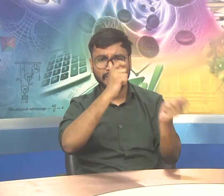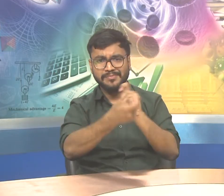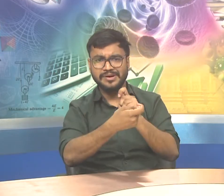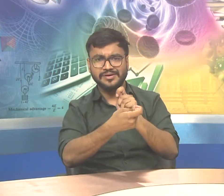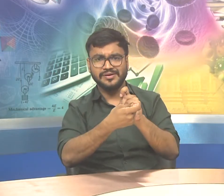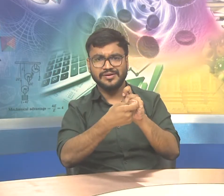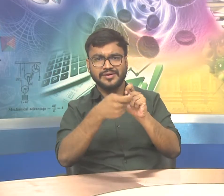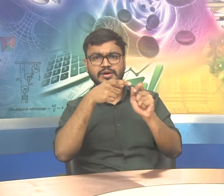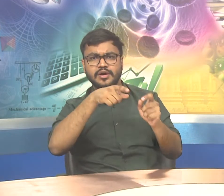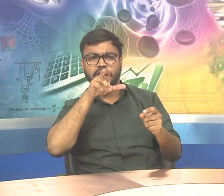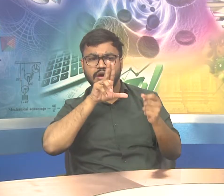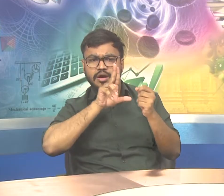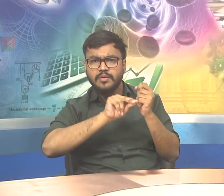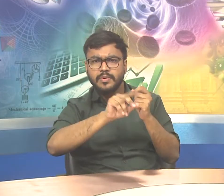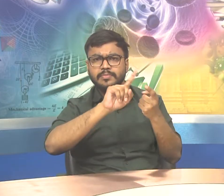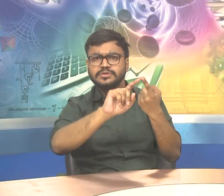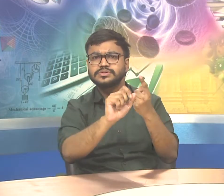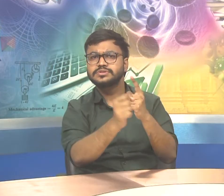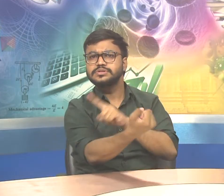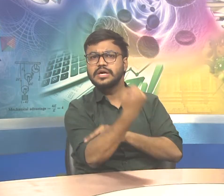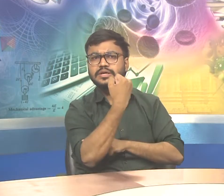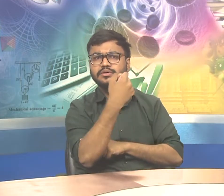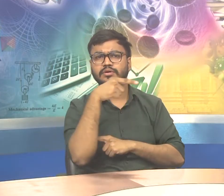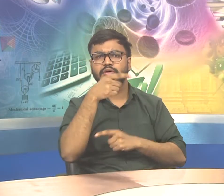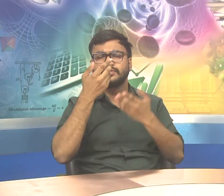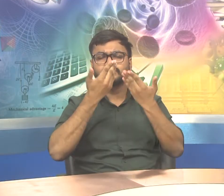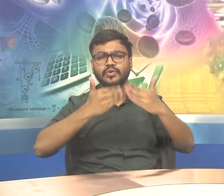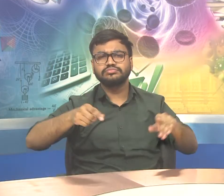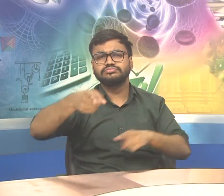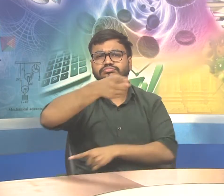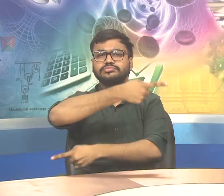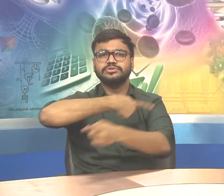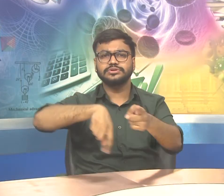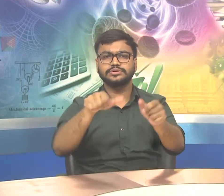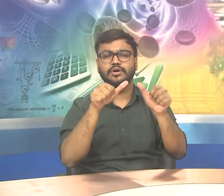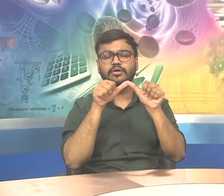A microphone converts sound energy into